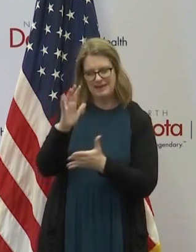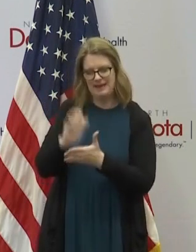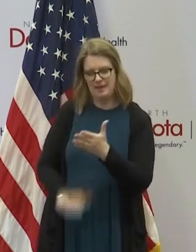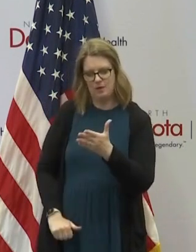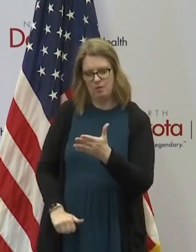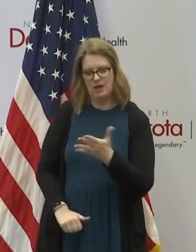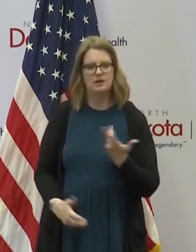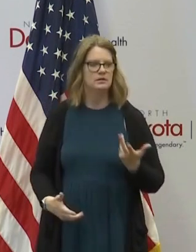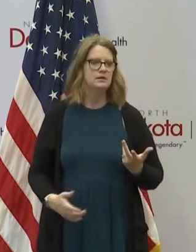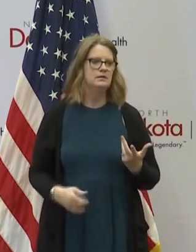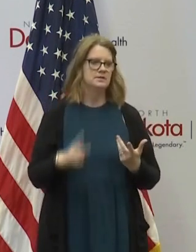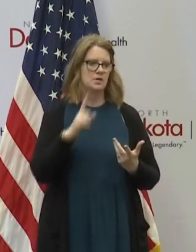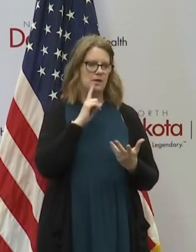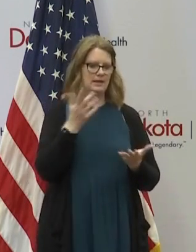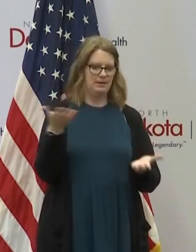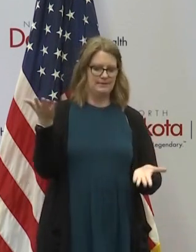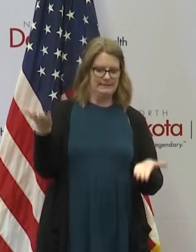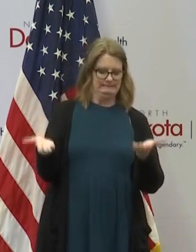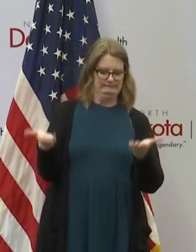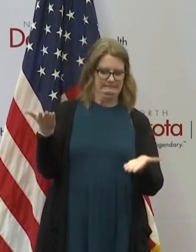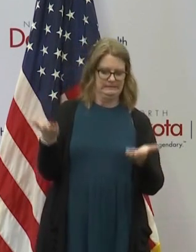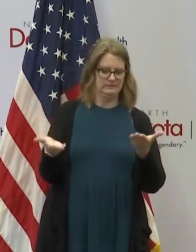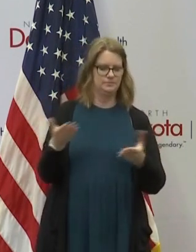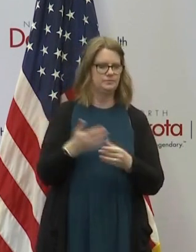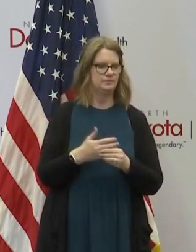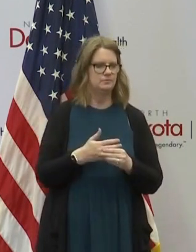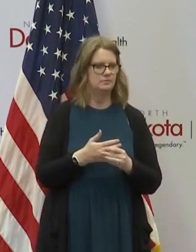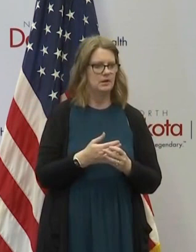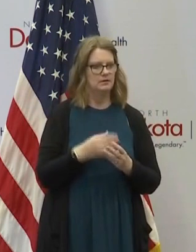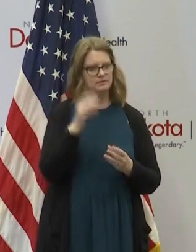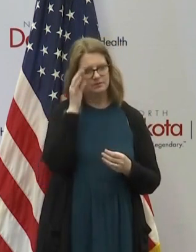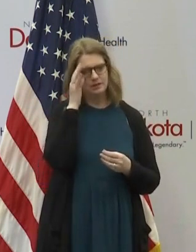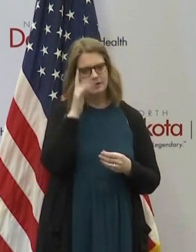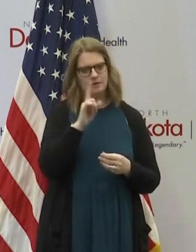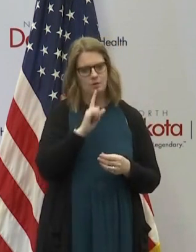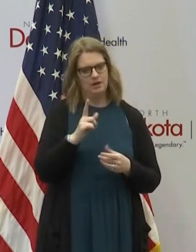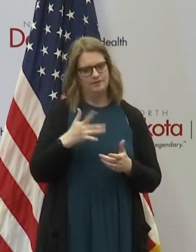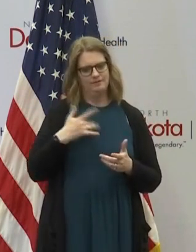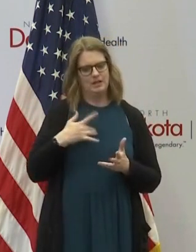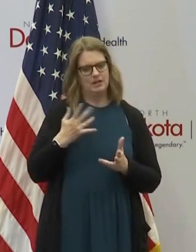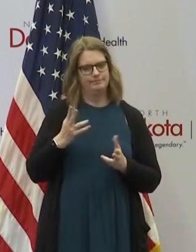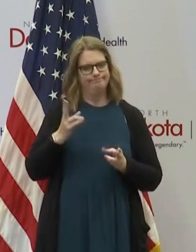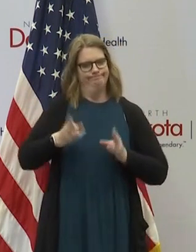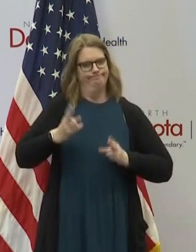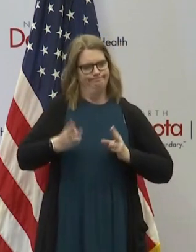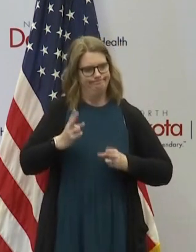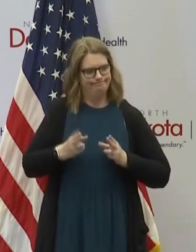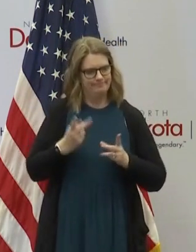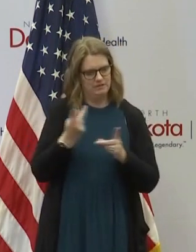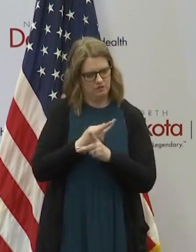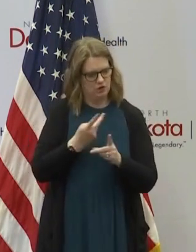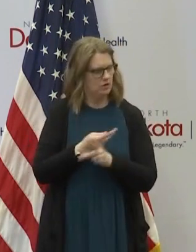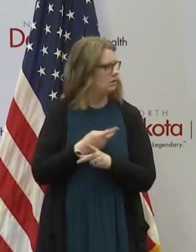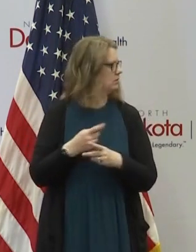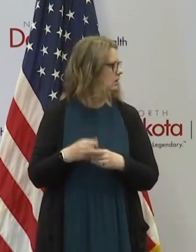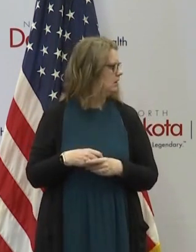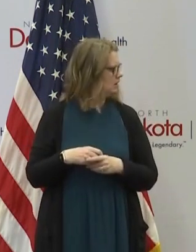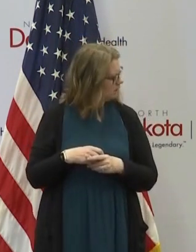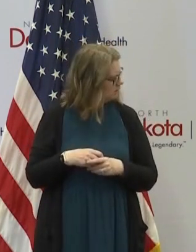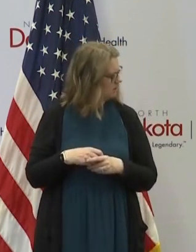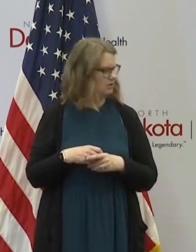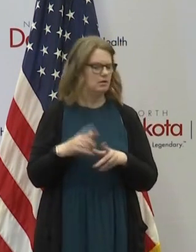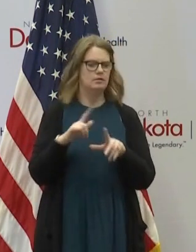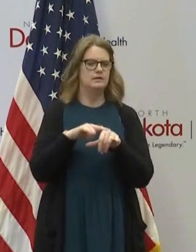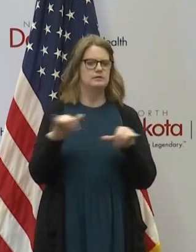So we got to balance these things, and we've got a real sense of urgency to get this, get it figured out. And at the same